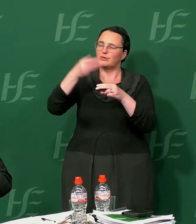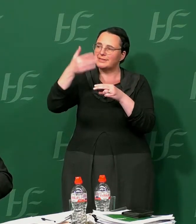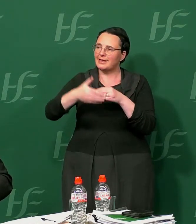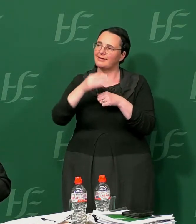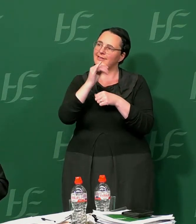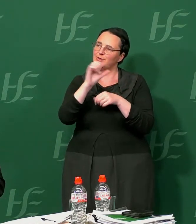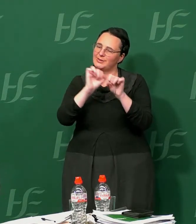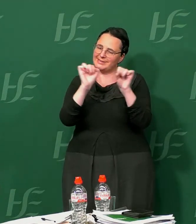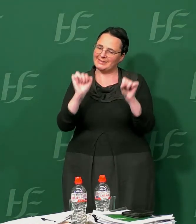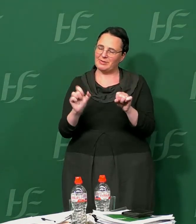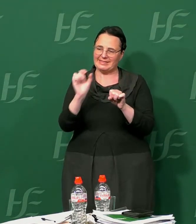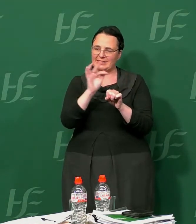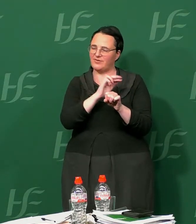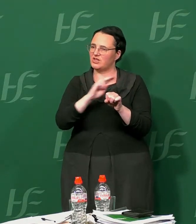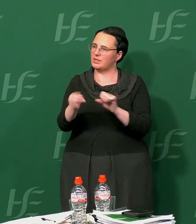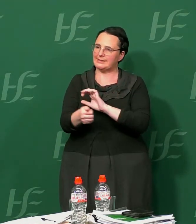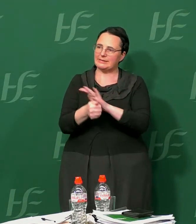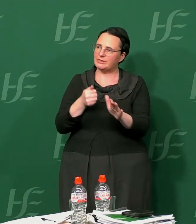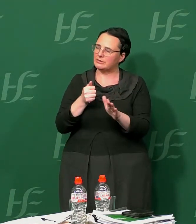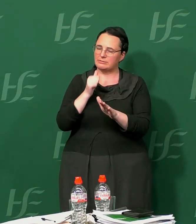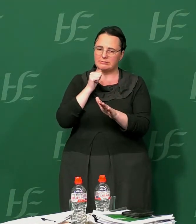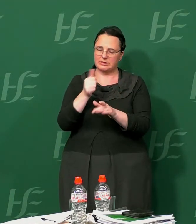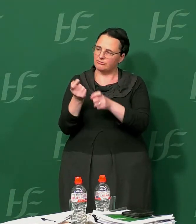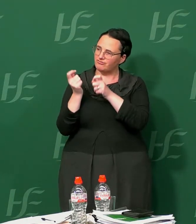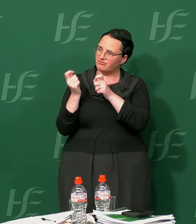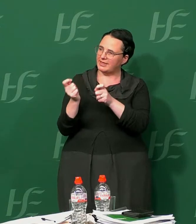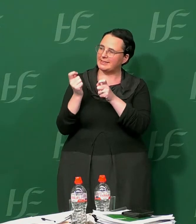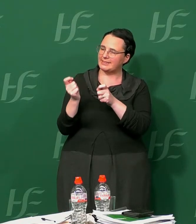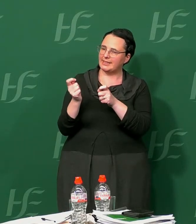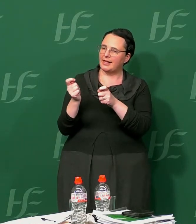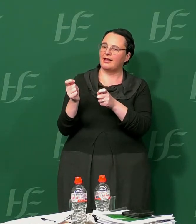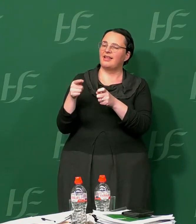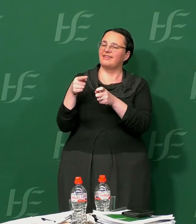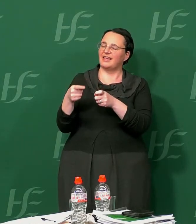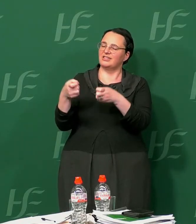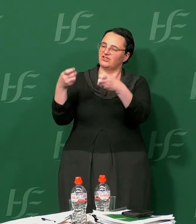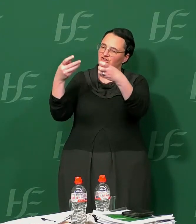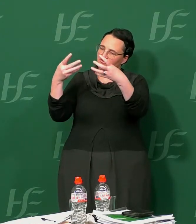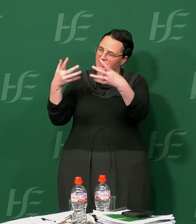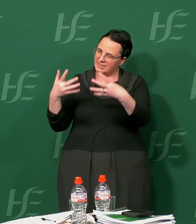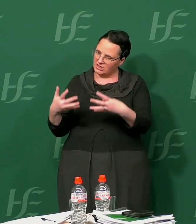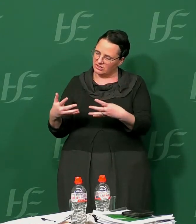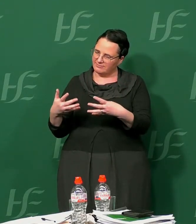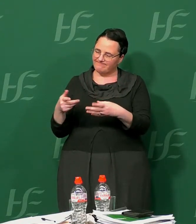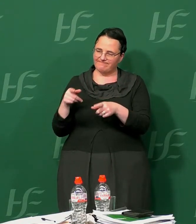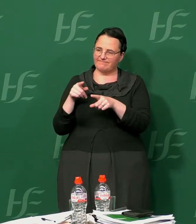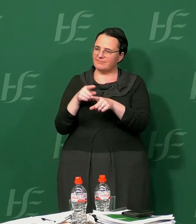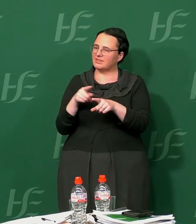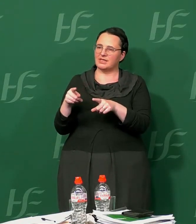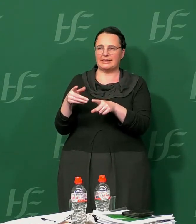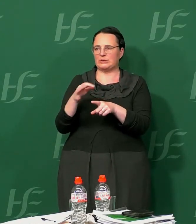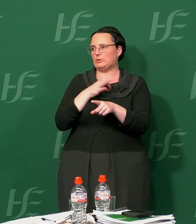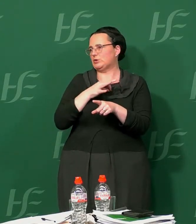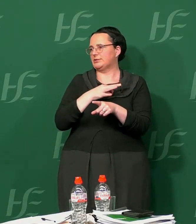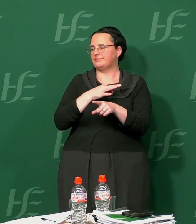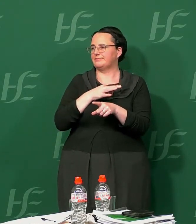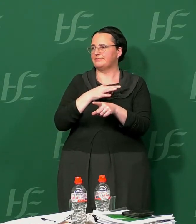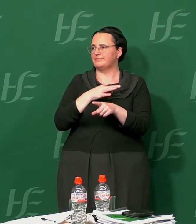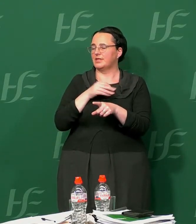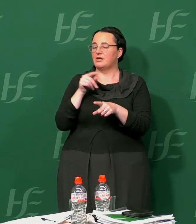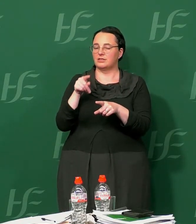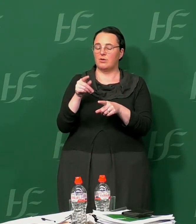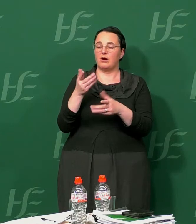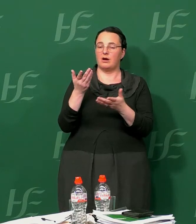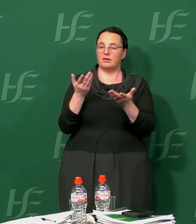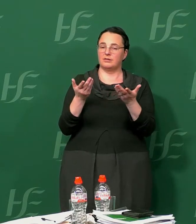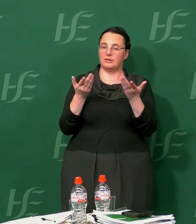staff who weren't experienced or trained or whatever, that the outcomes and the results clearly weren't as good. And that's so our model now,